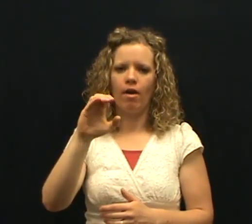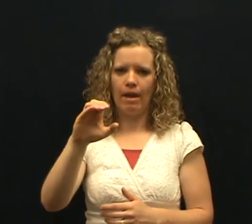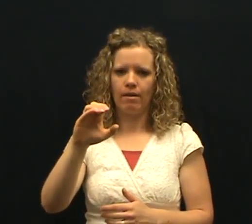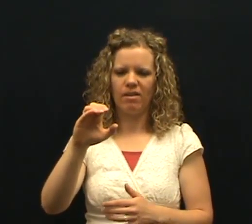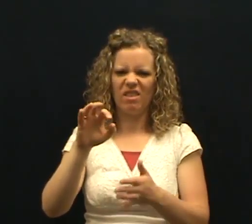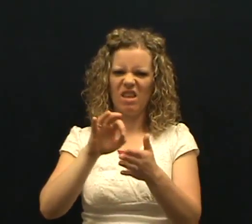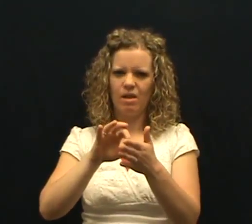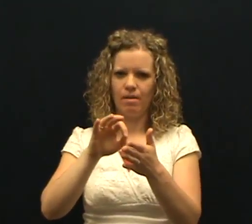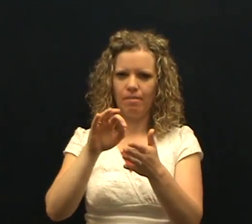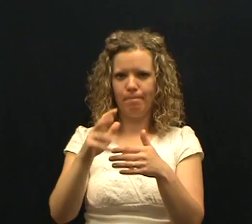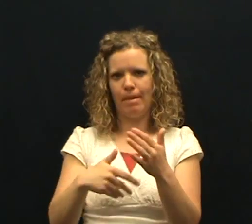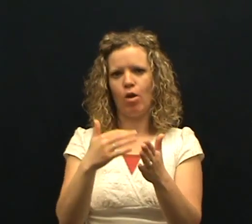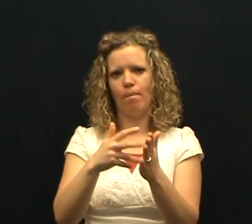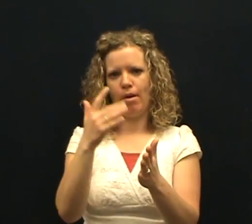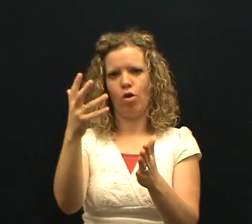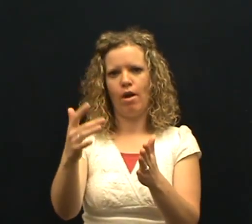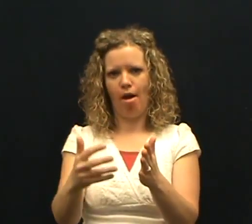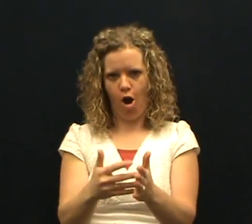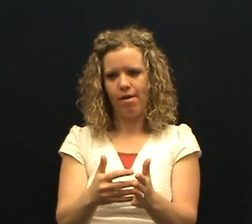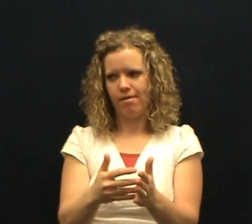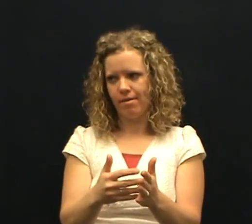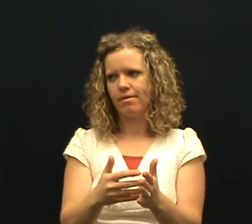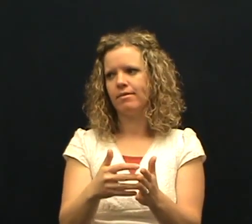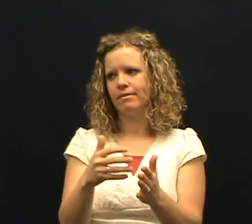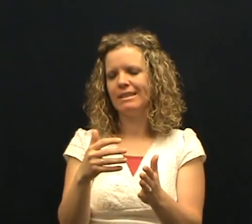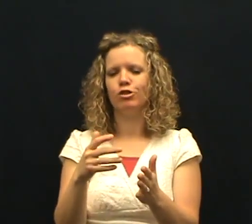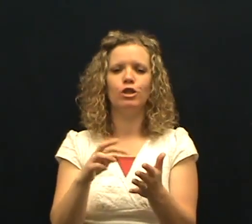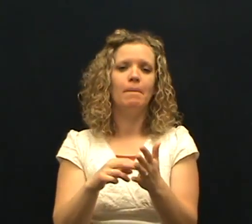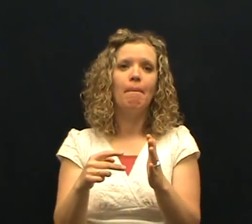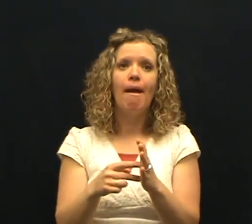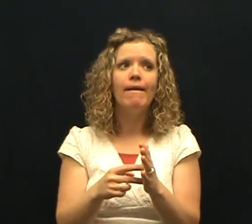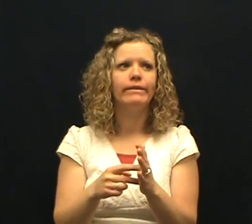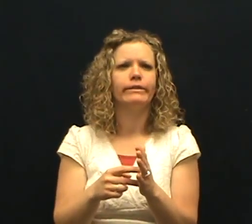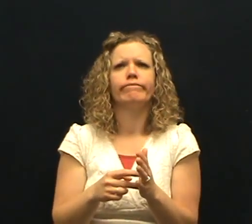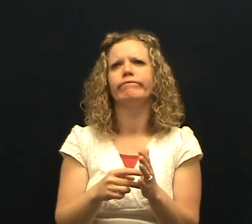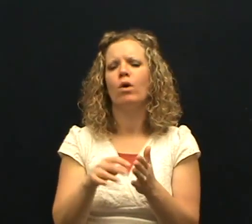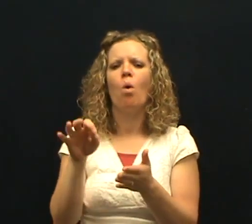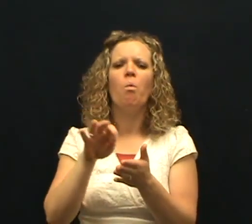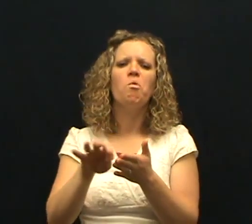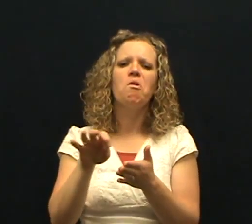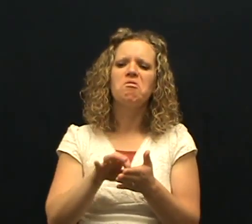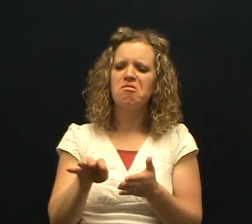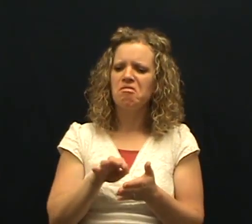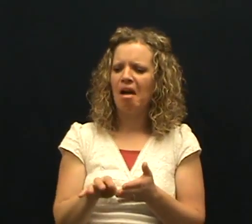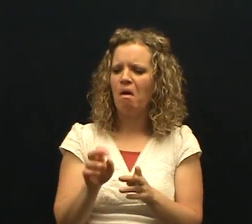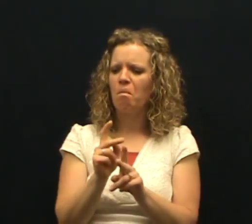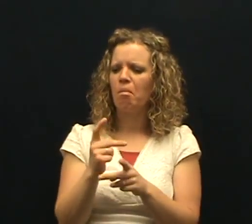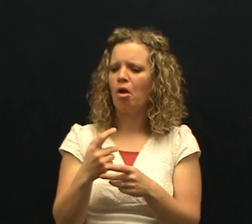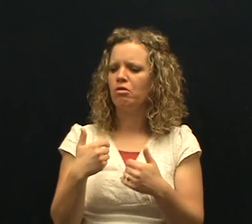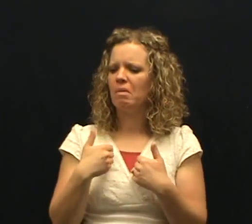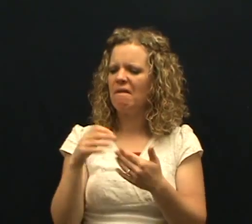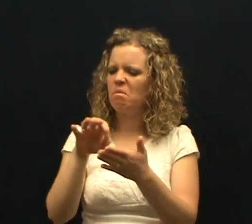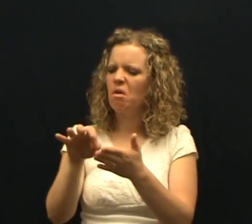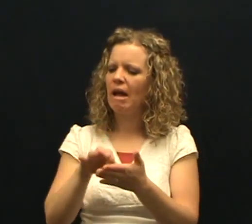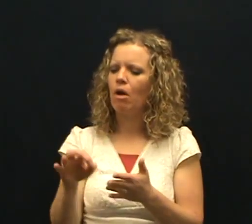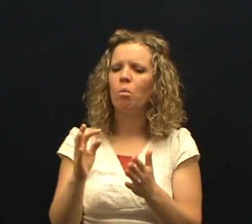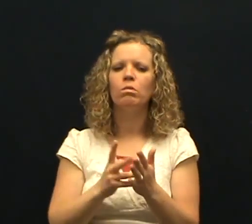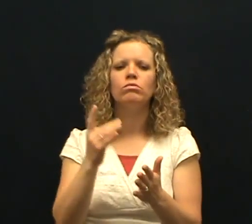means what it says. It means we count inventory periodically. We take what we had as the